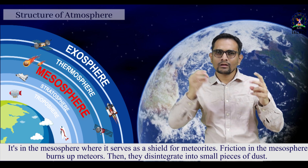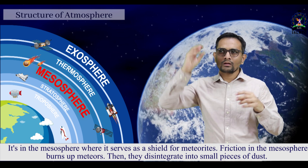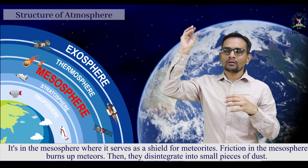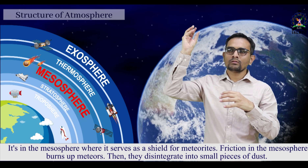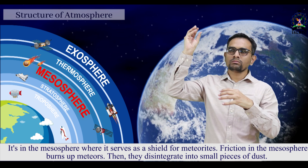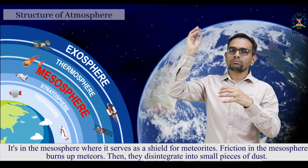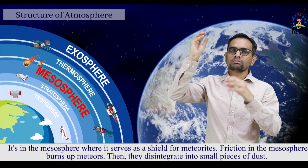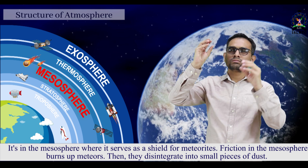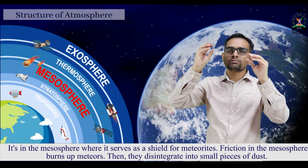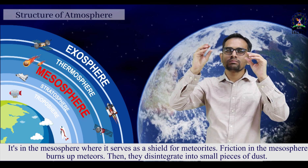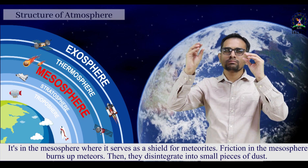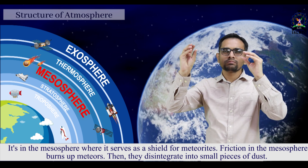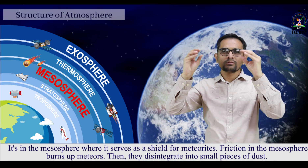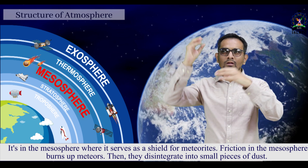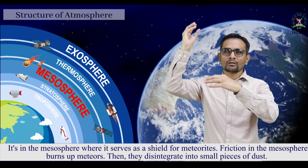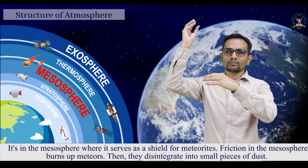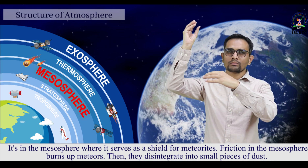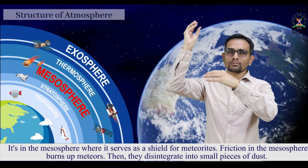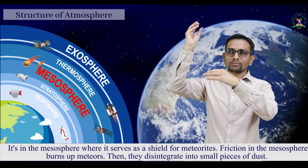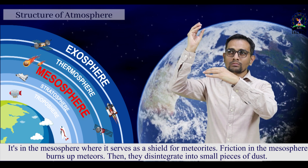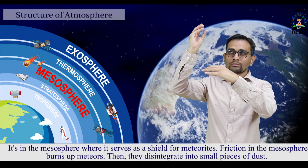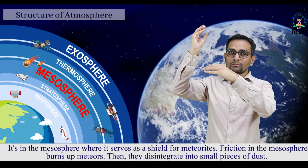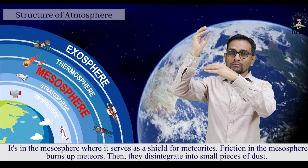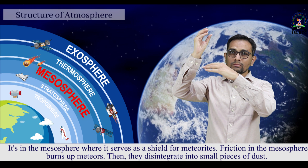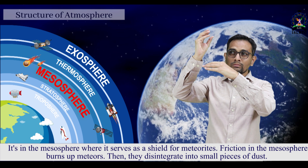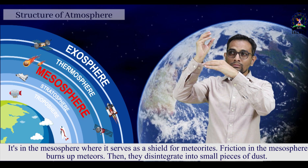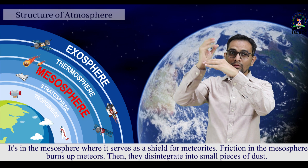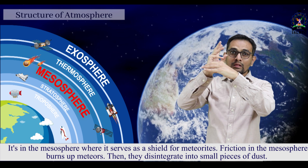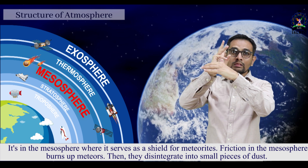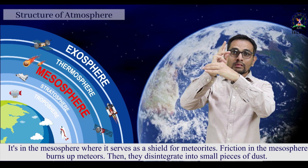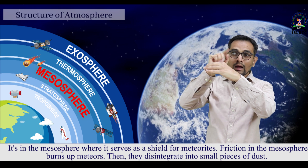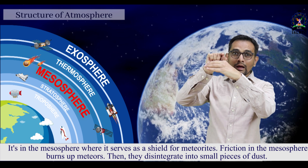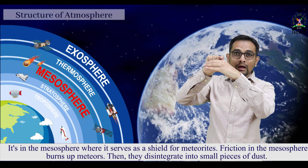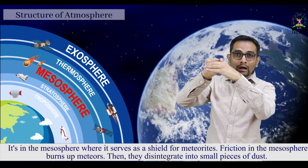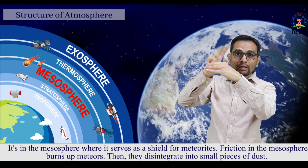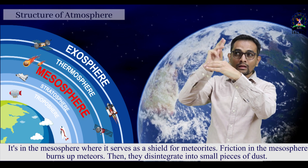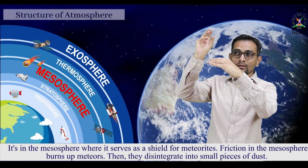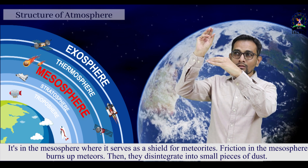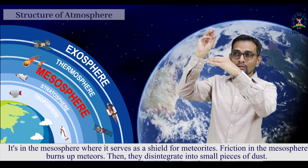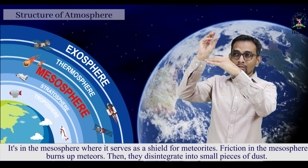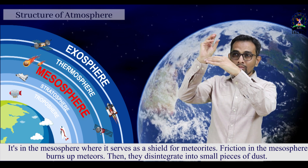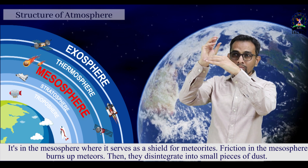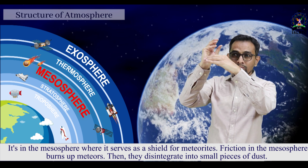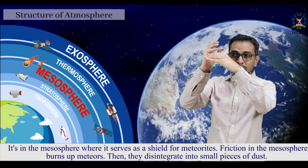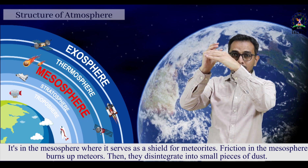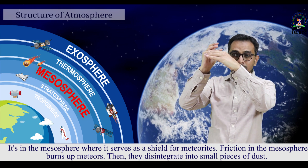burns meteors, then they disintegrate into small pieces of